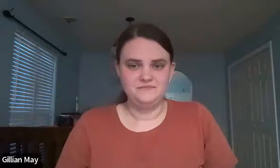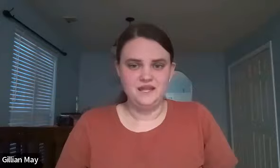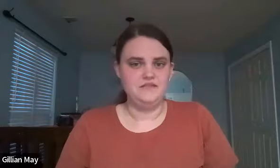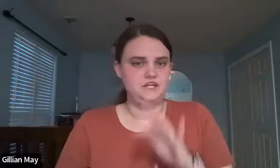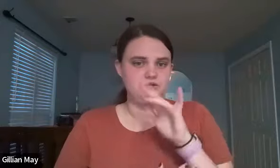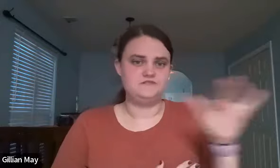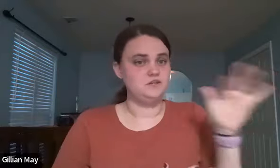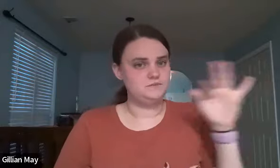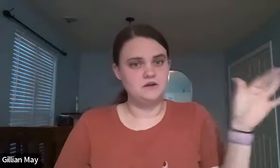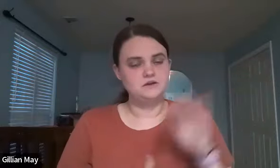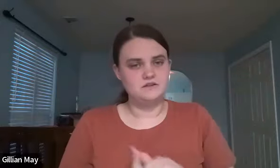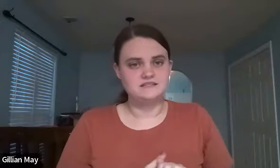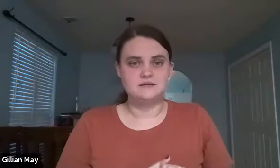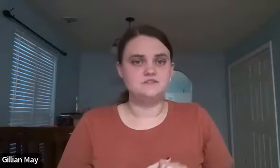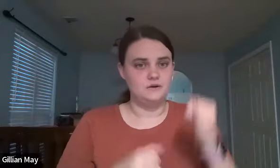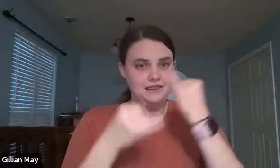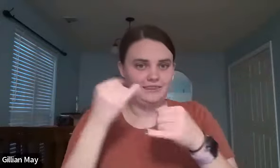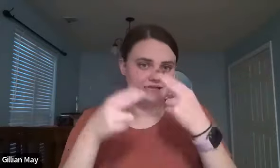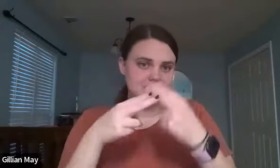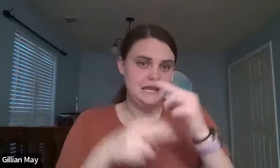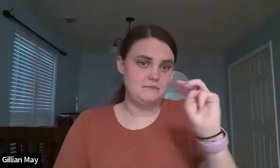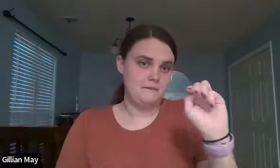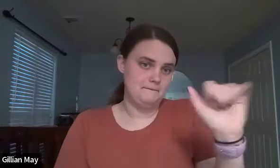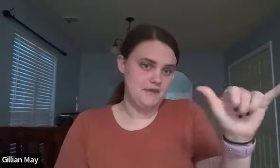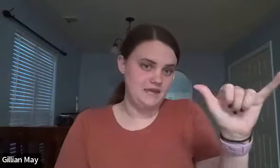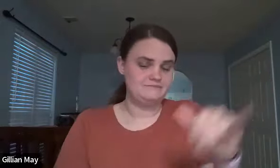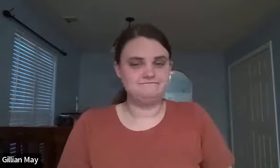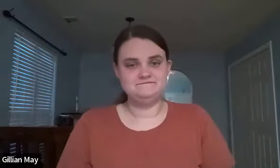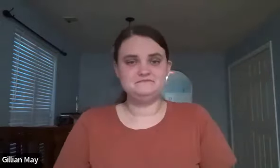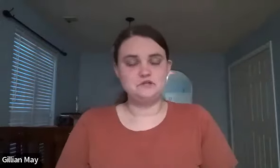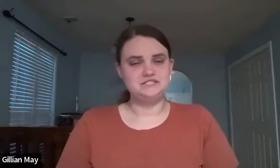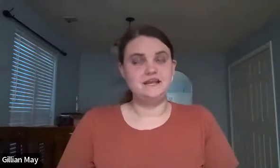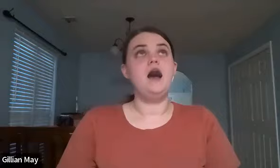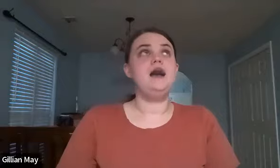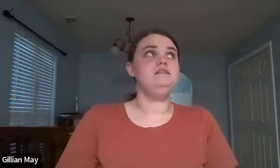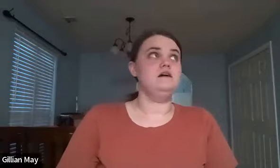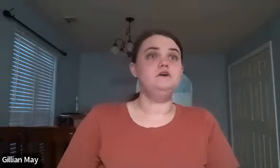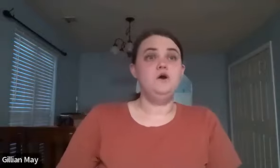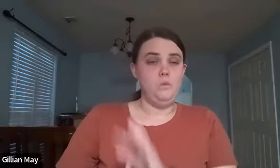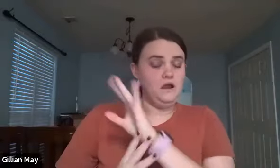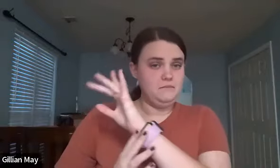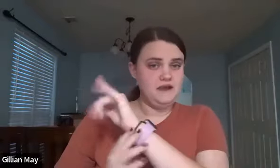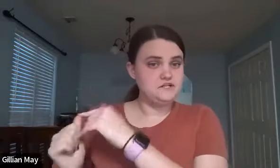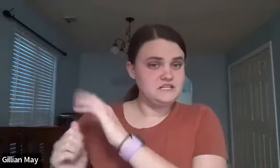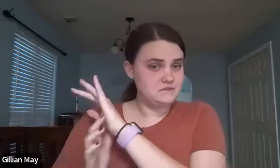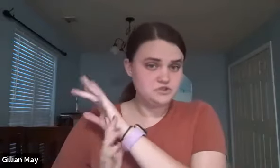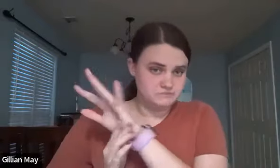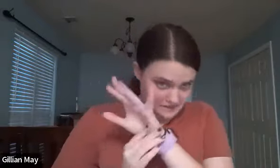And then you would just finger spell your last name. So last name, May, which I love. Where my first name can be